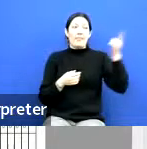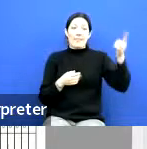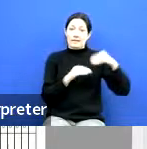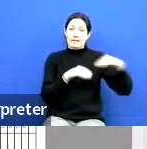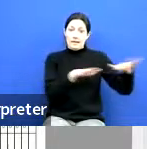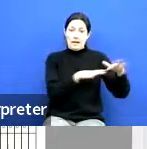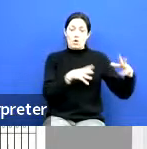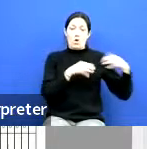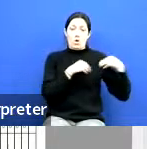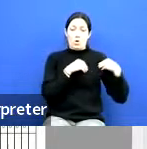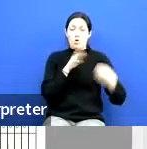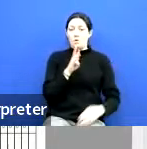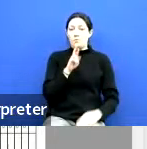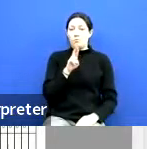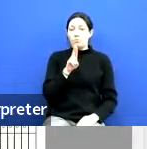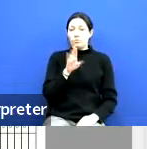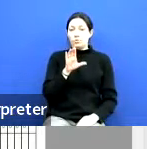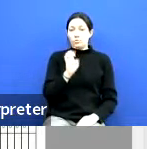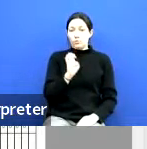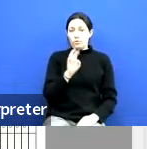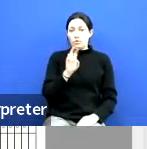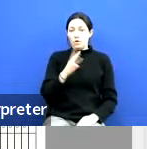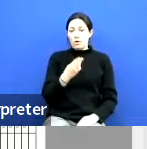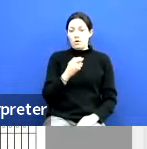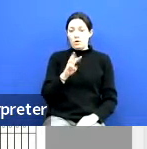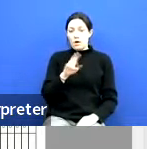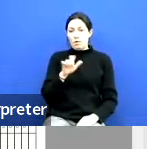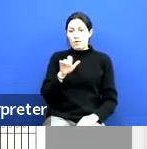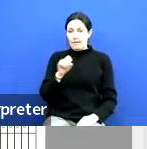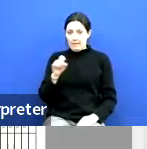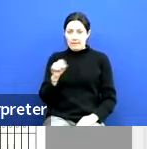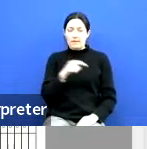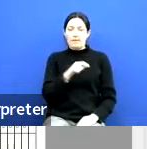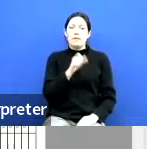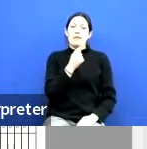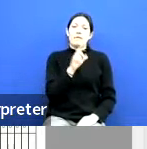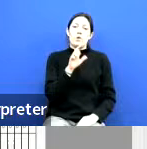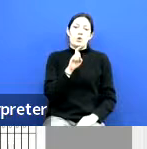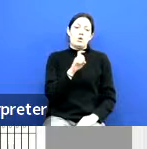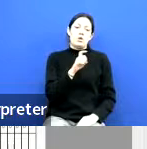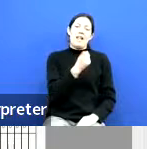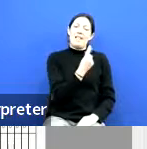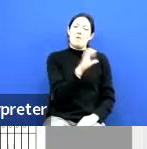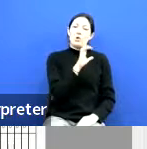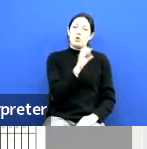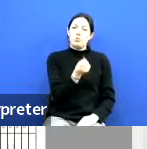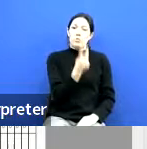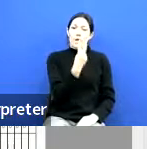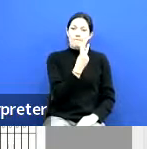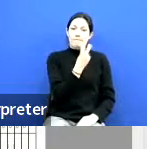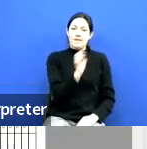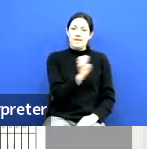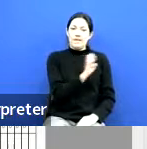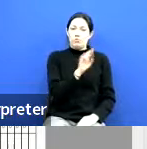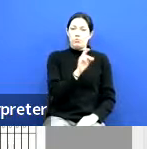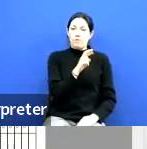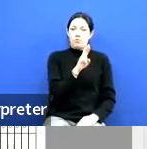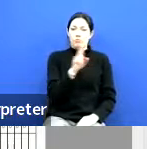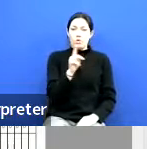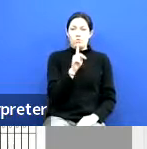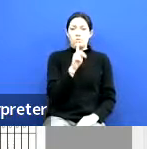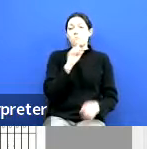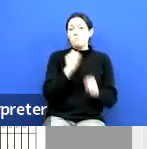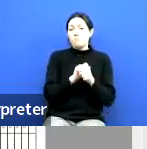by Bruce Howlett on 1112 East River Road, and is more than the 4 times that is required.